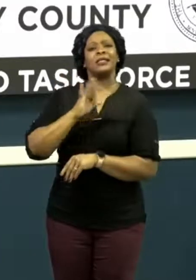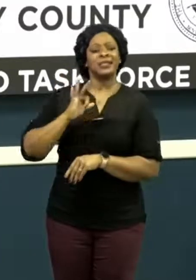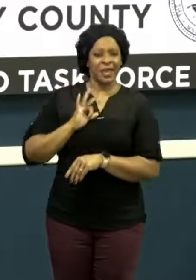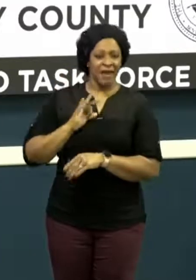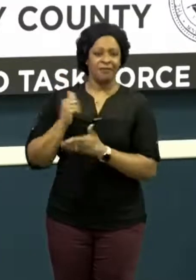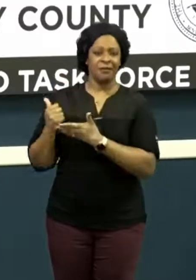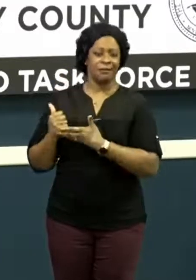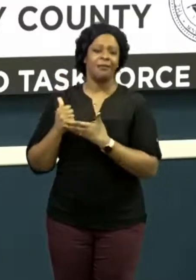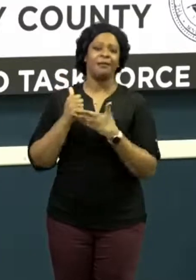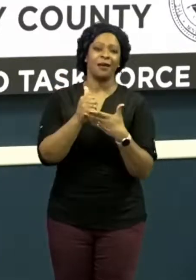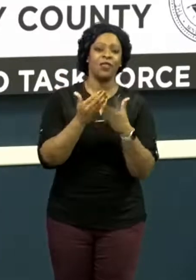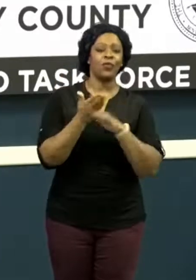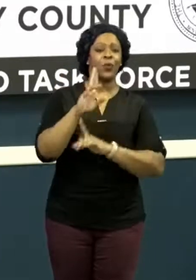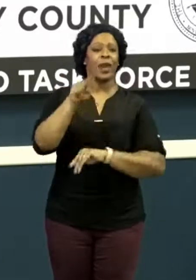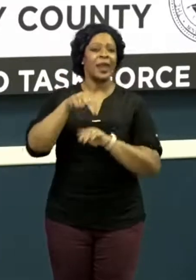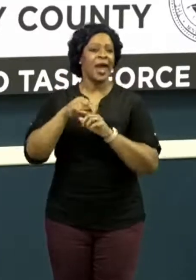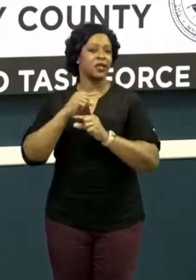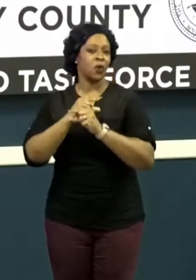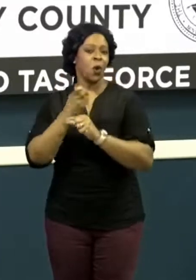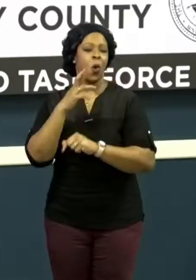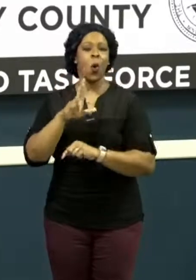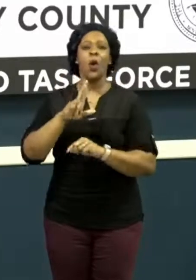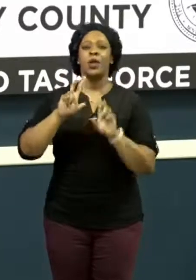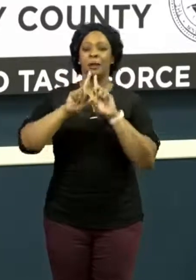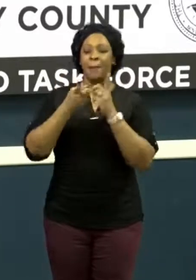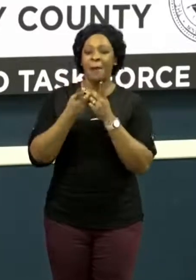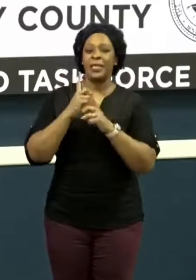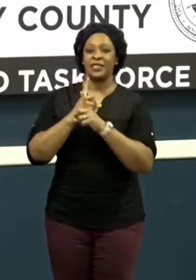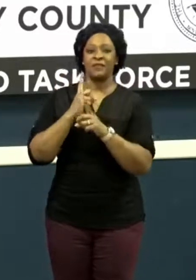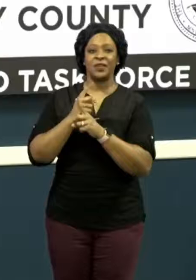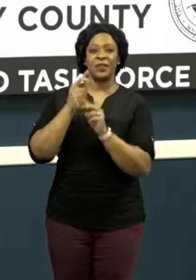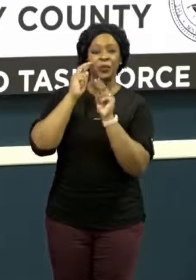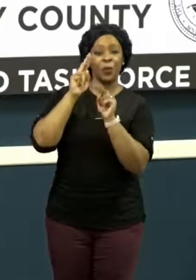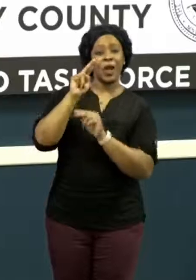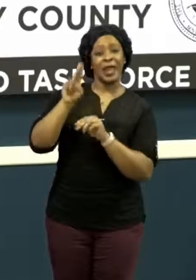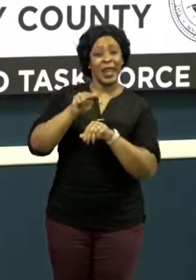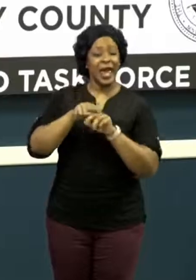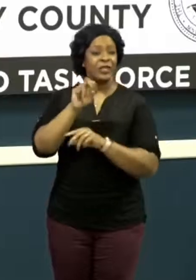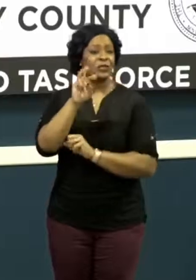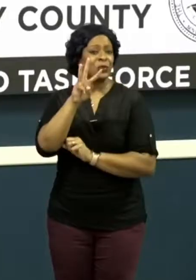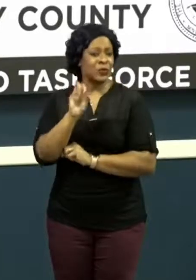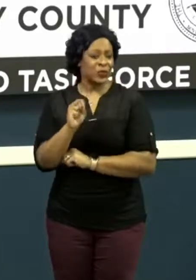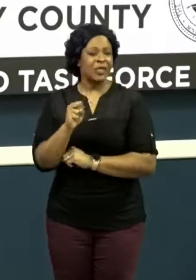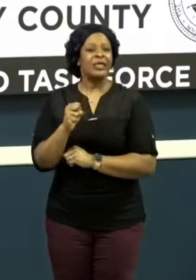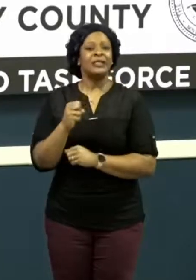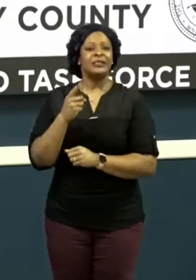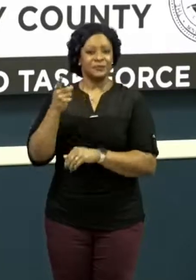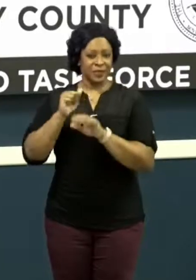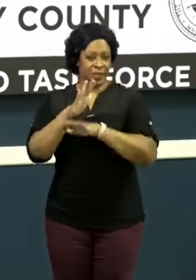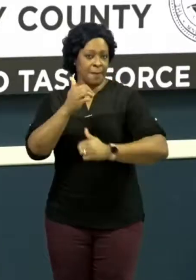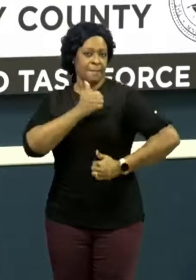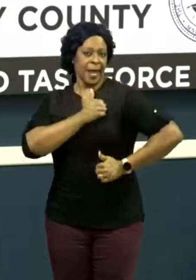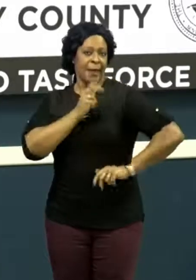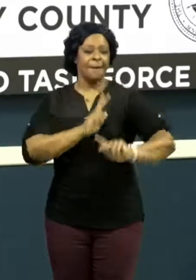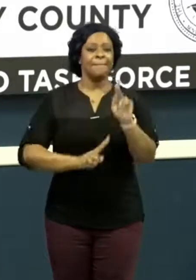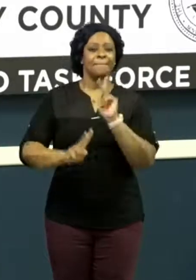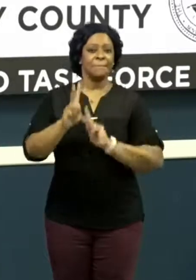the National Guard or the Department of Defense. If you've watched the national news, they have sent some military